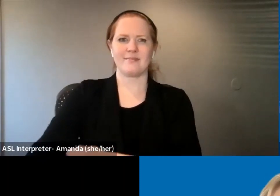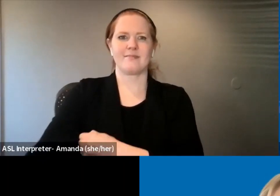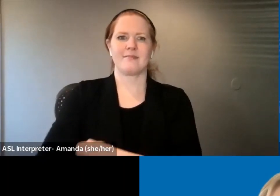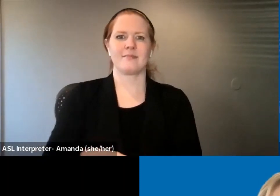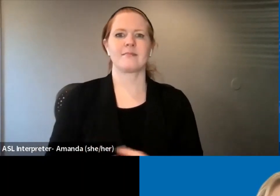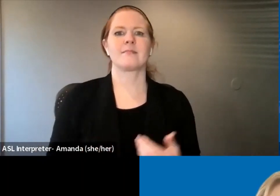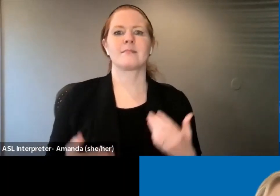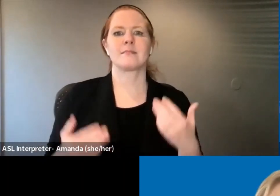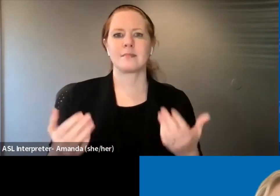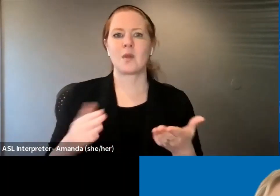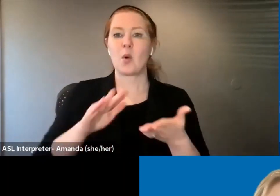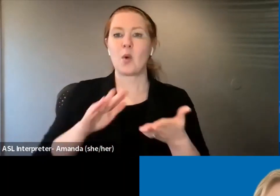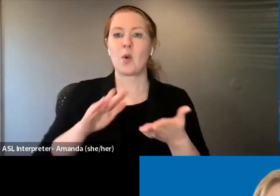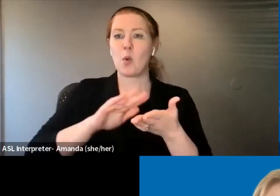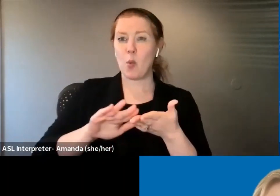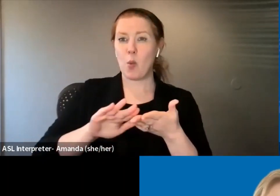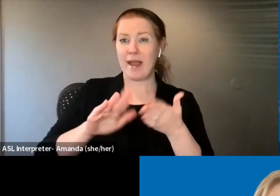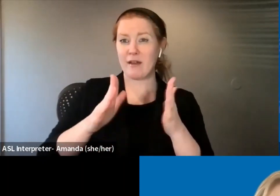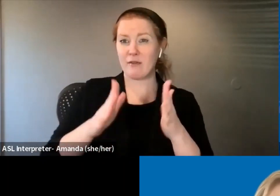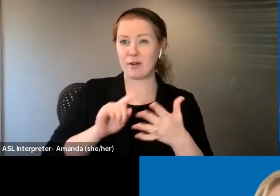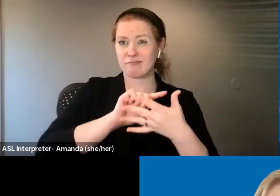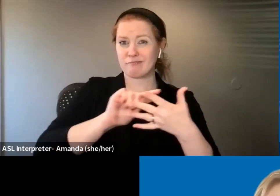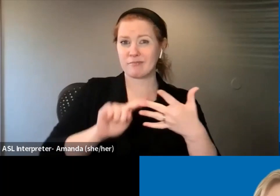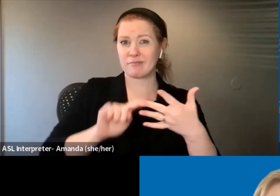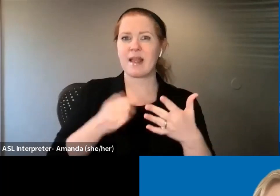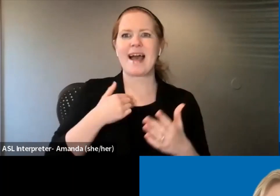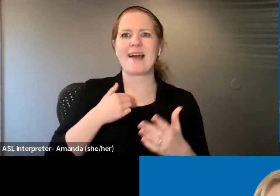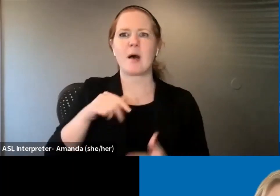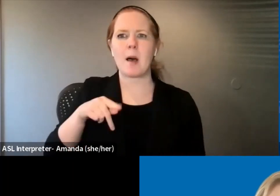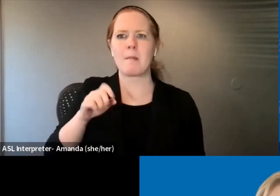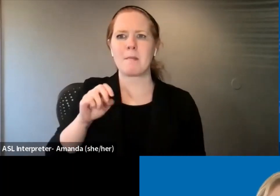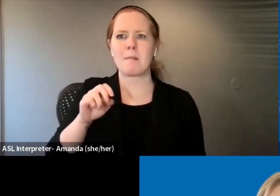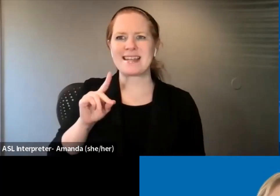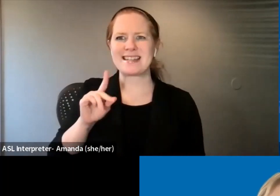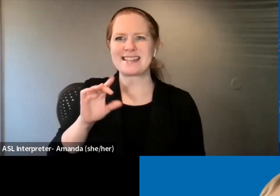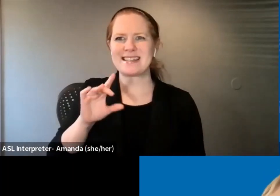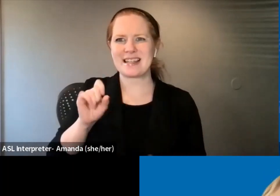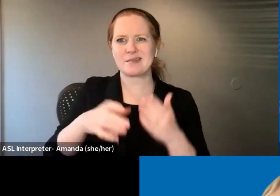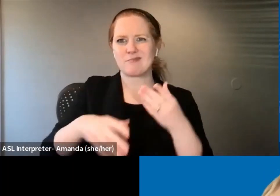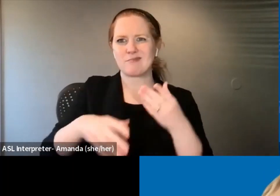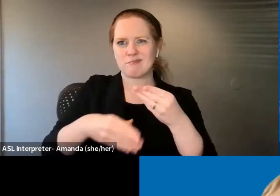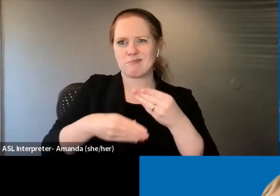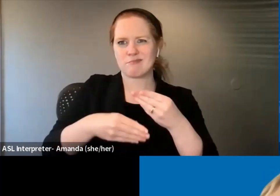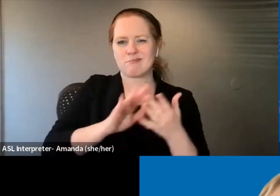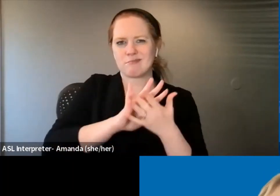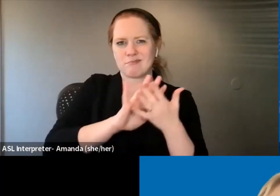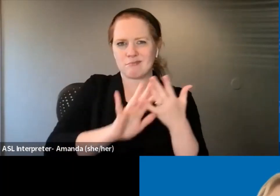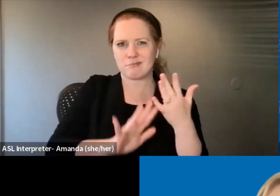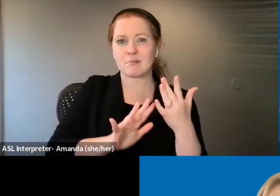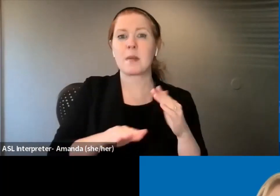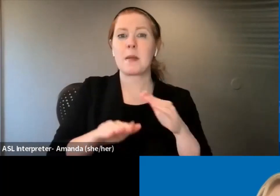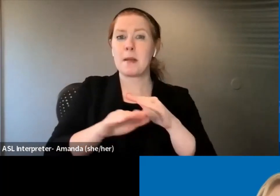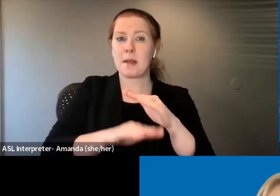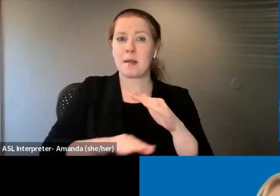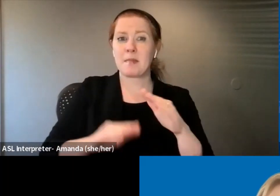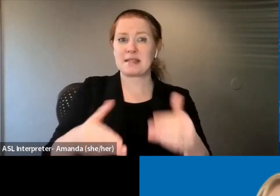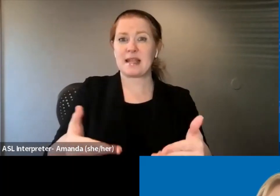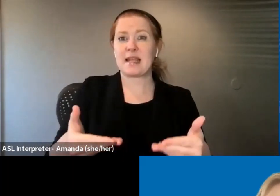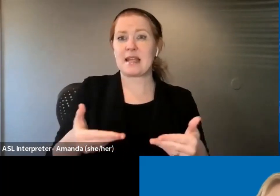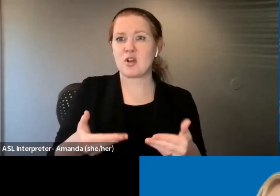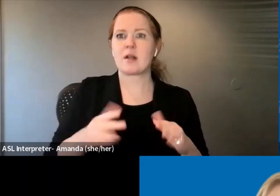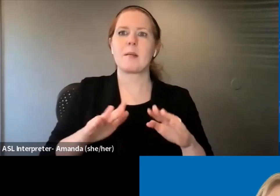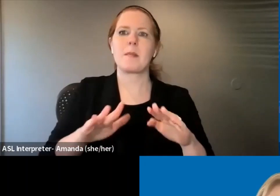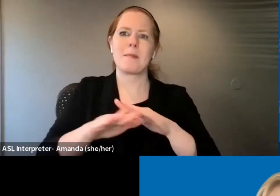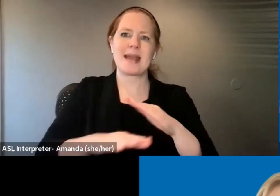So the waiver is made up of appendices. There is a basic